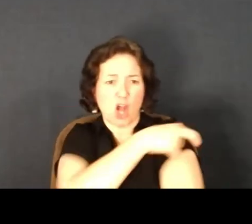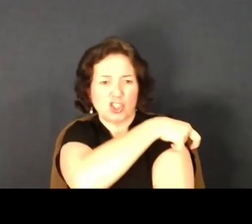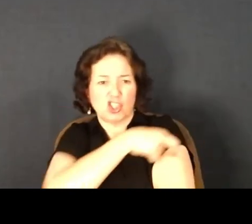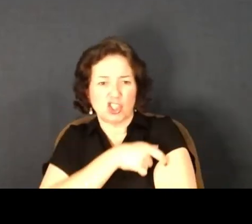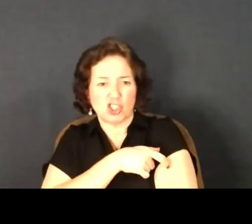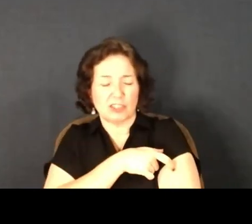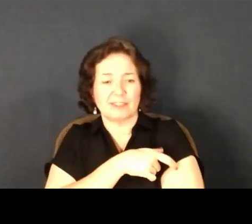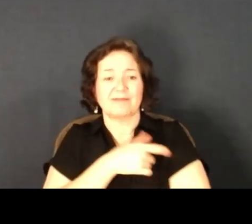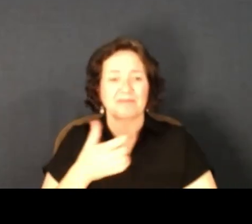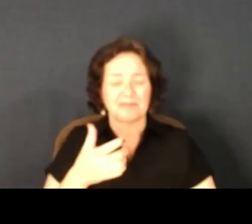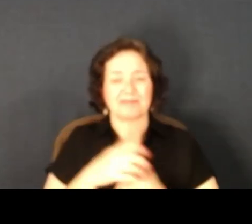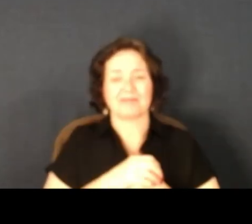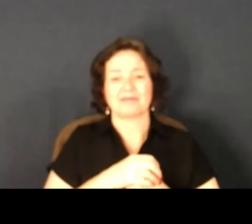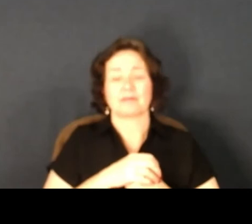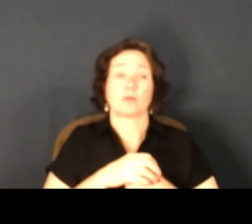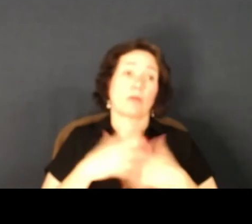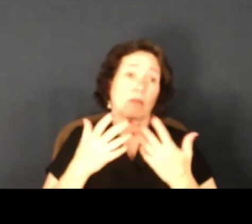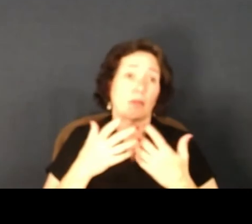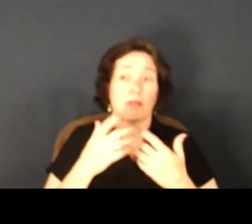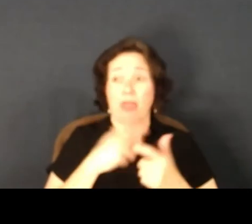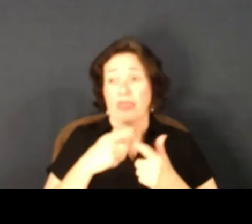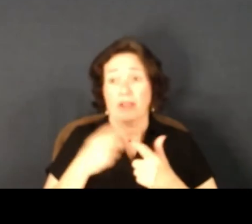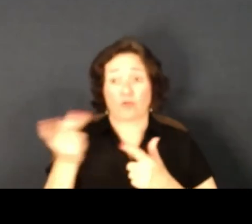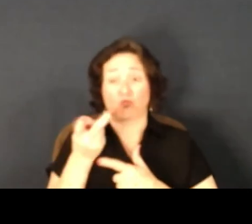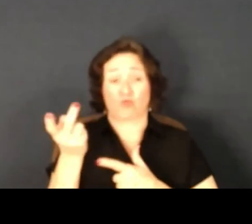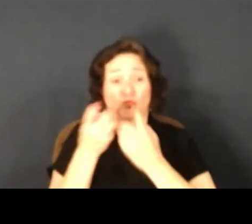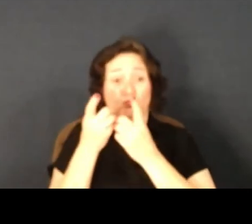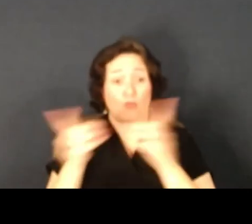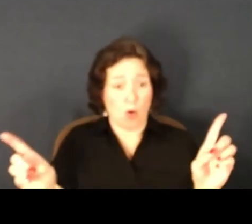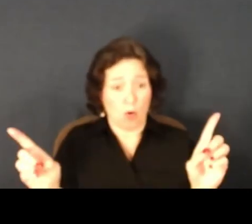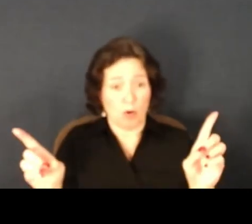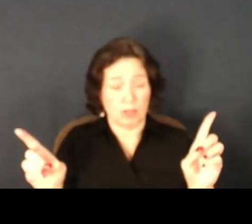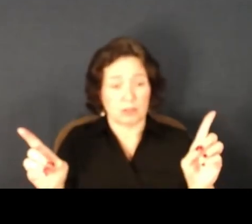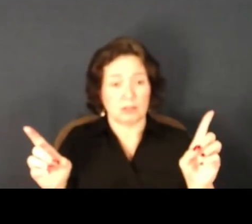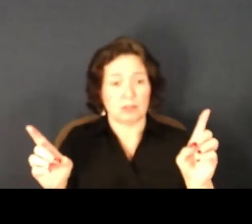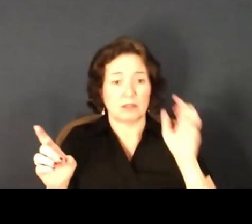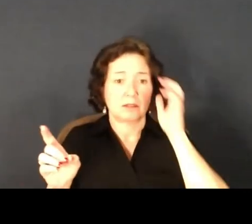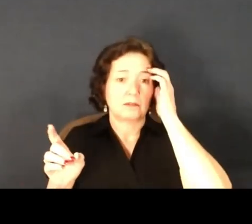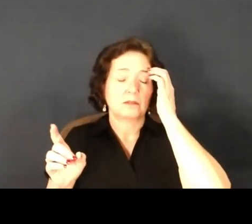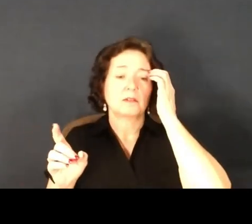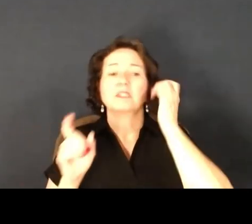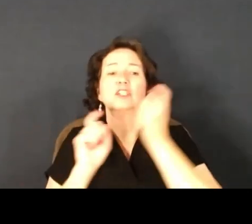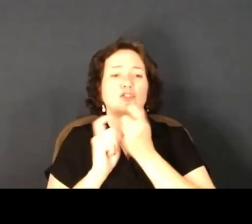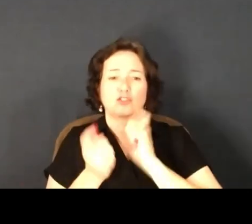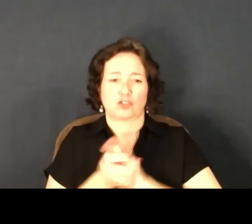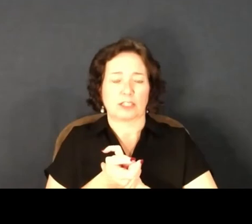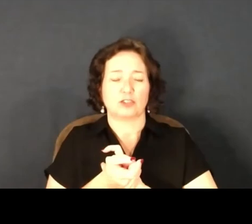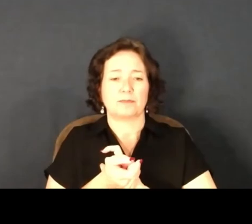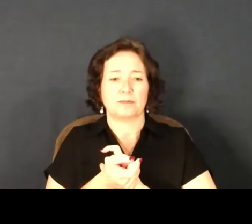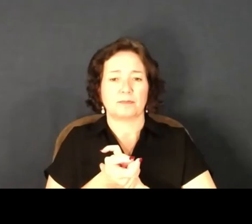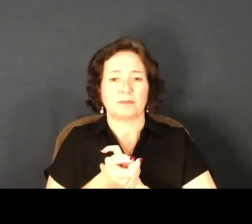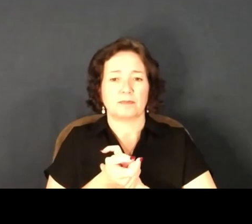that? Well, after the divorce, he had it changed